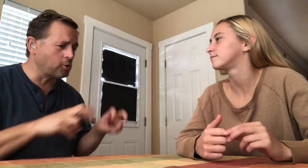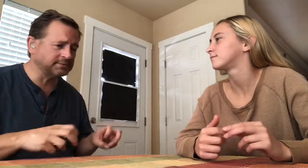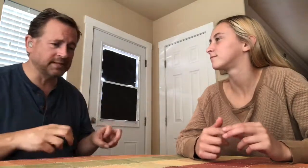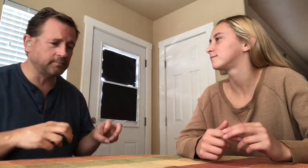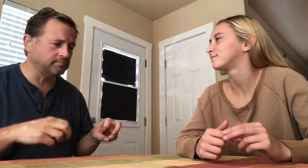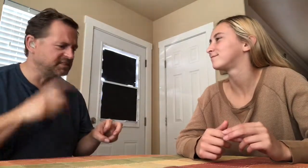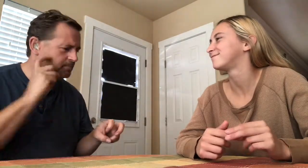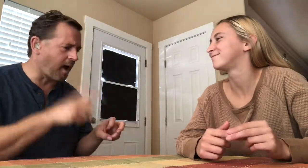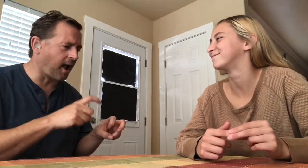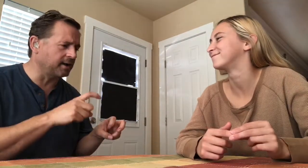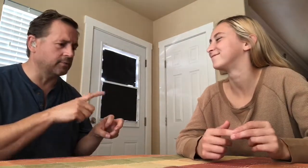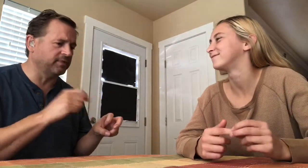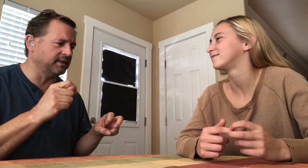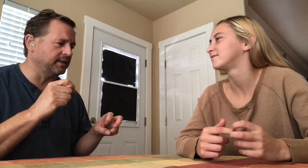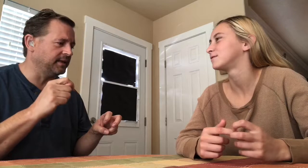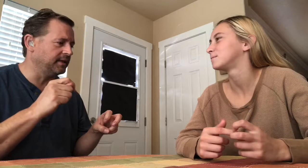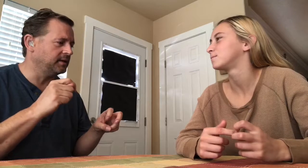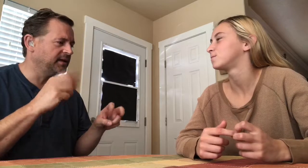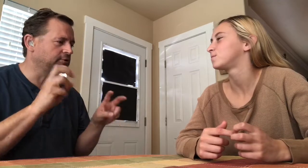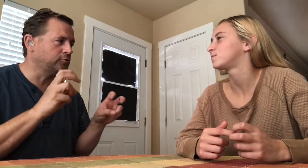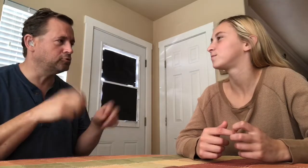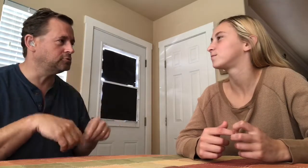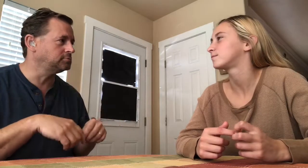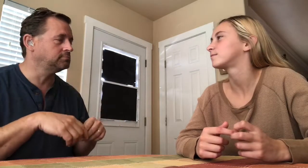diagnosed it, spotted the issue,